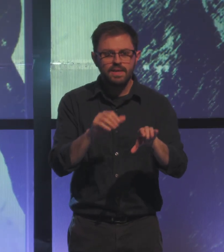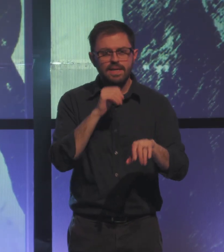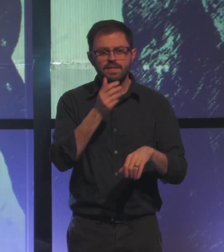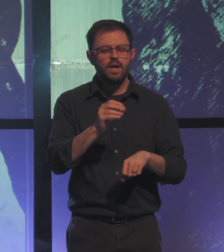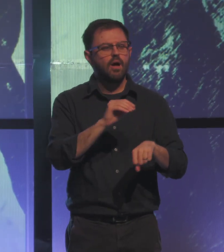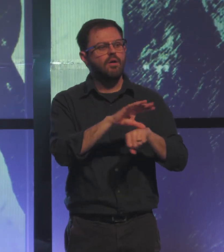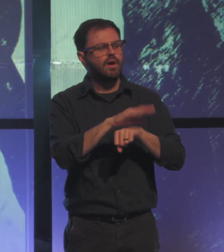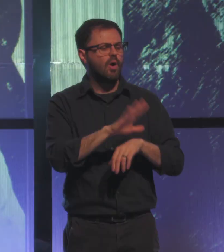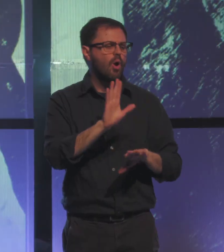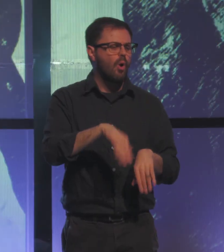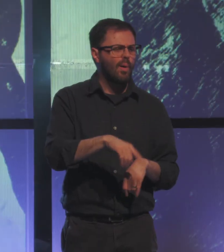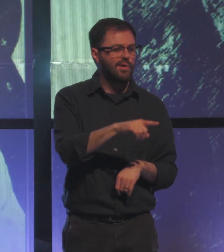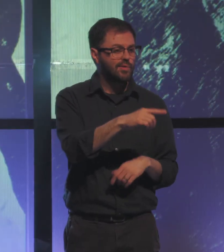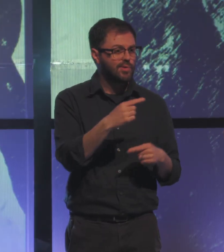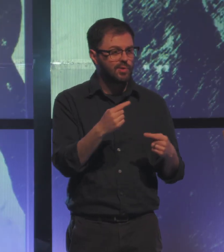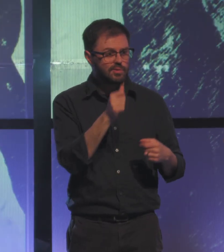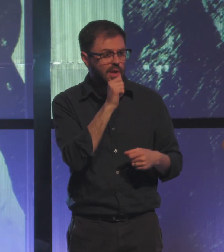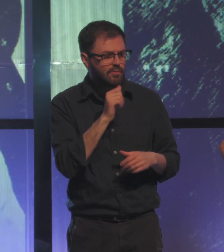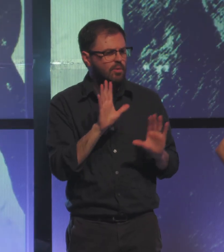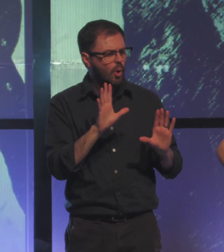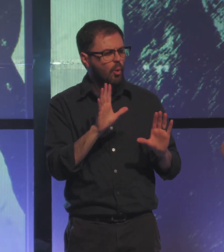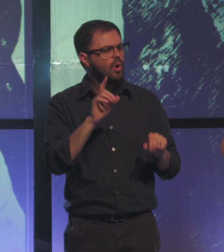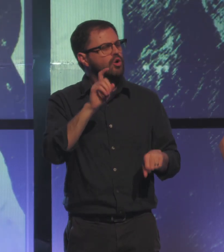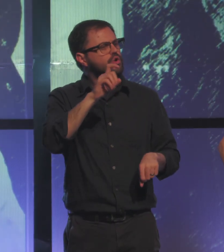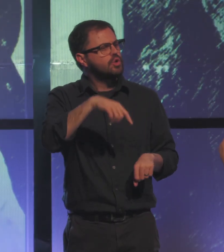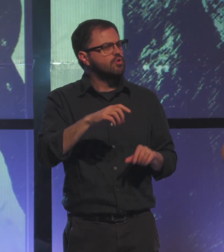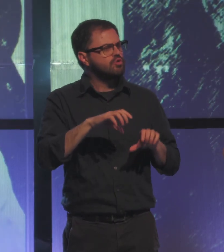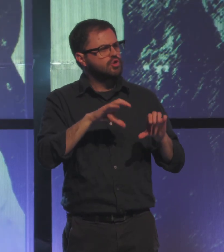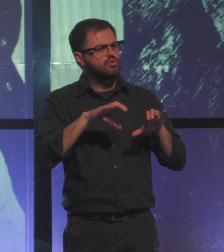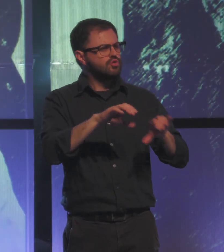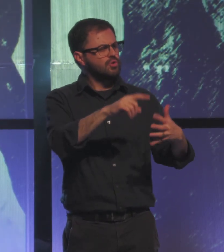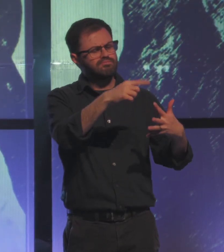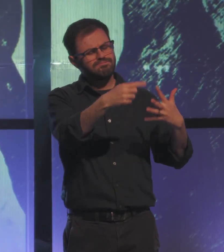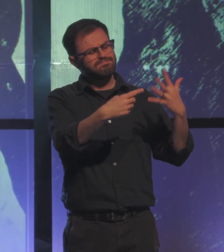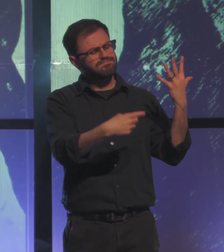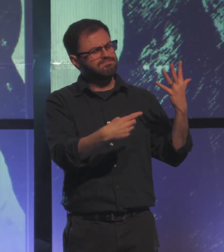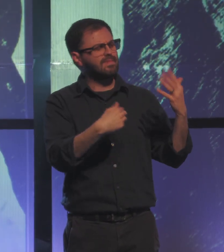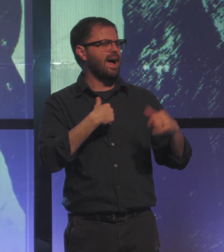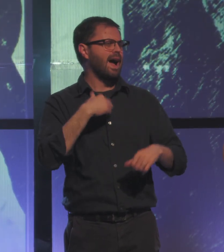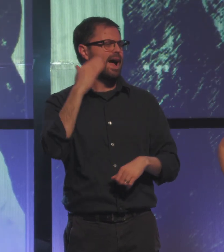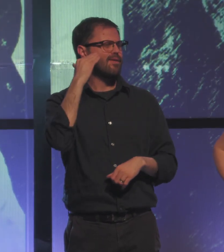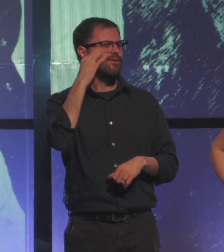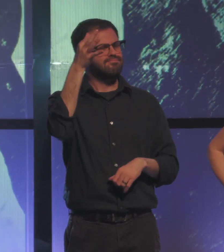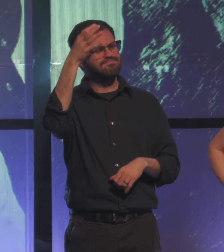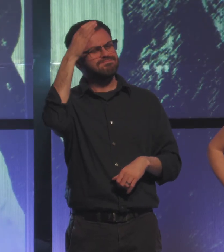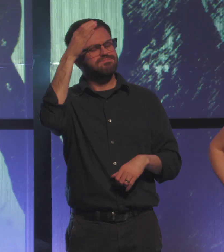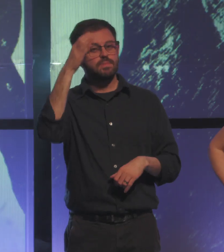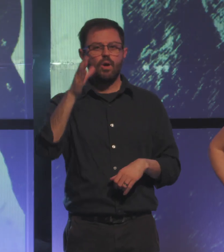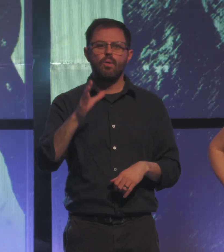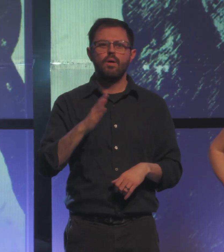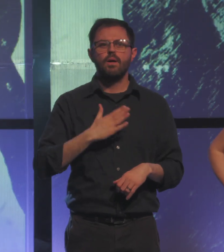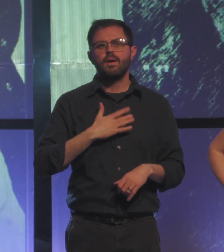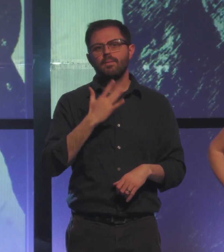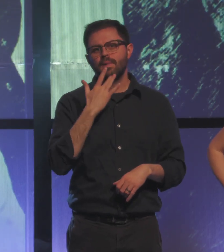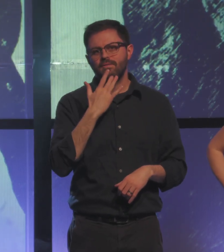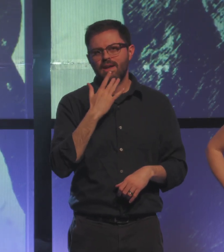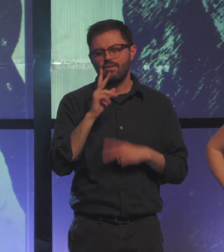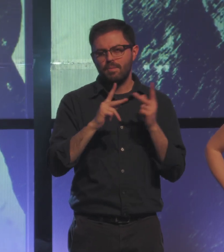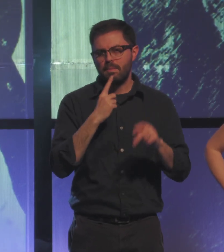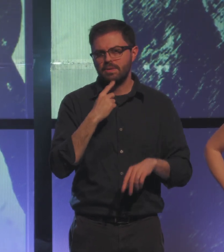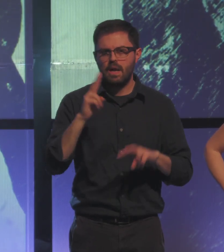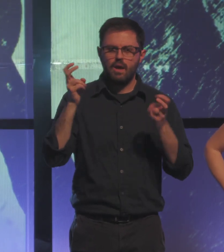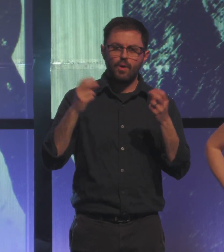there's pain, well, I think you should do this. Listen to me, I know. Or my favorite is, I know what you're going through.